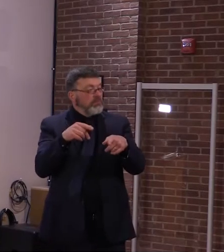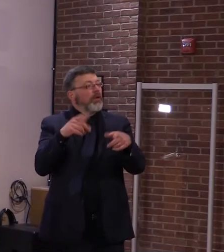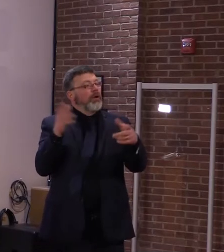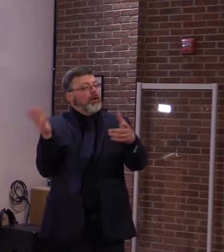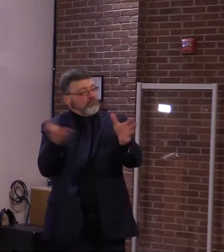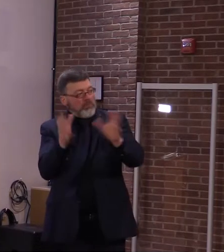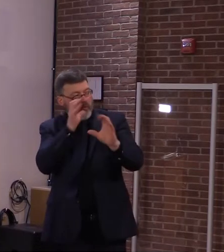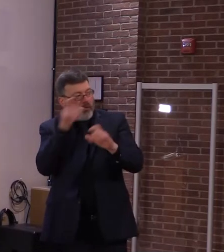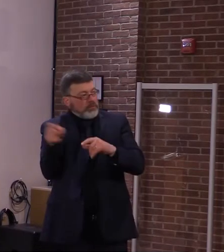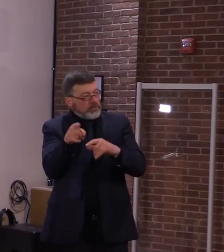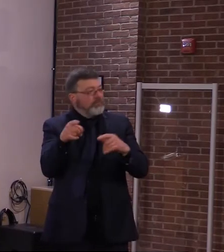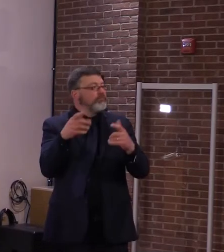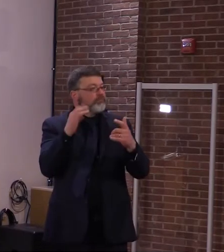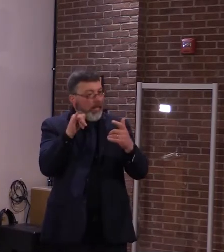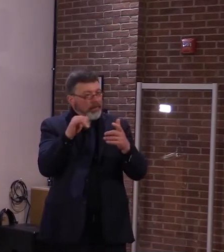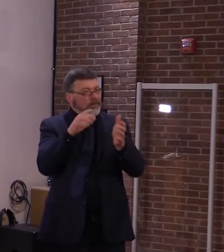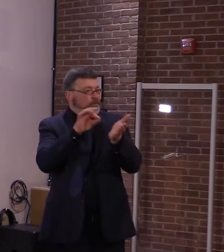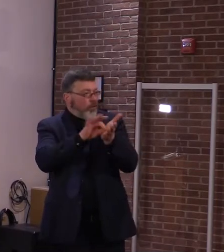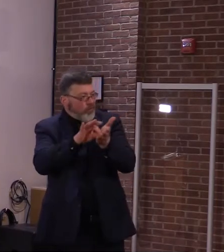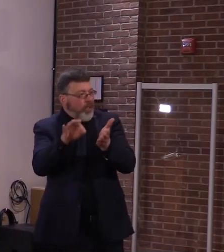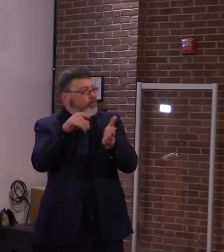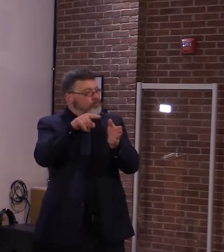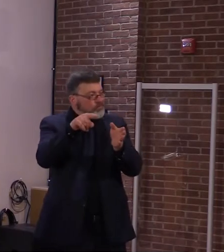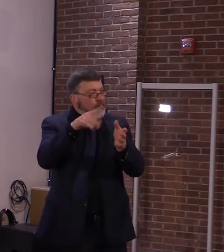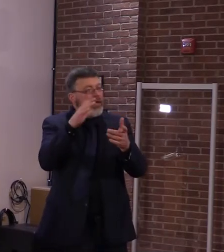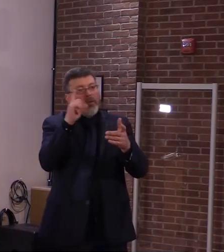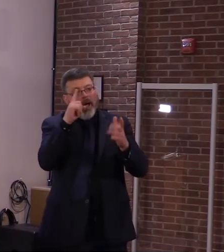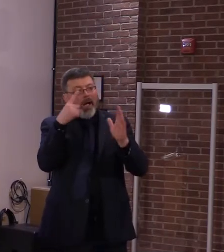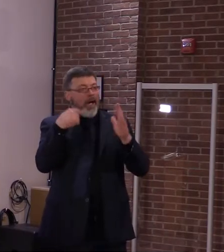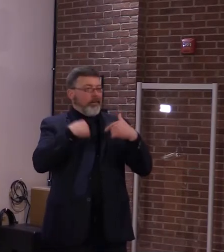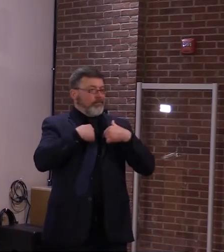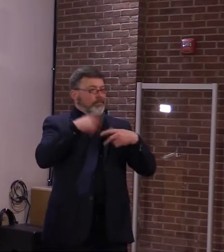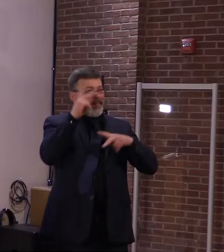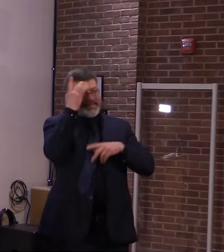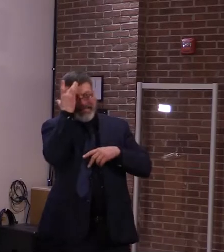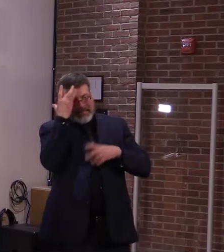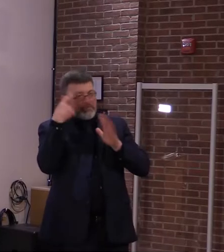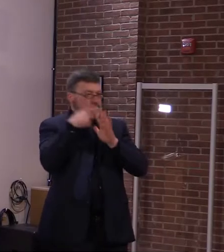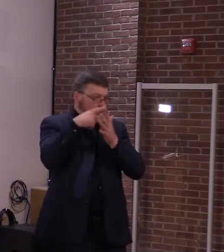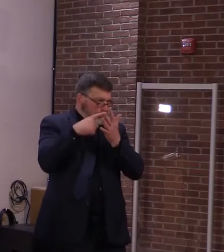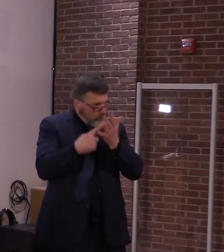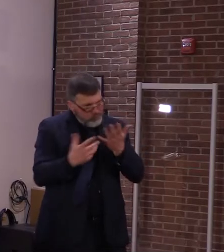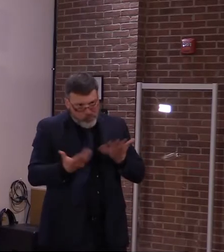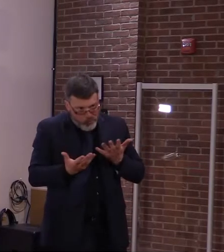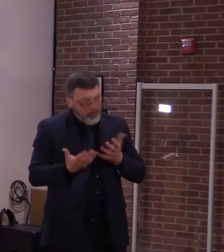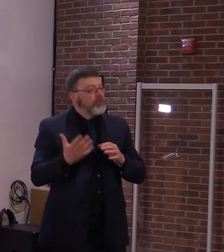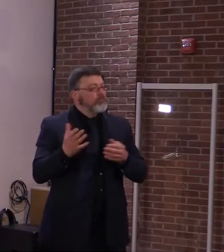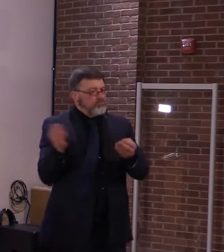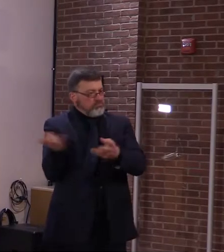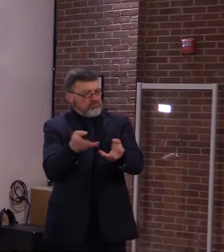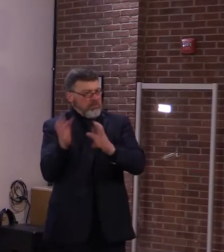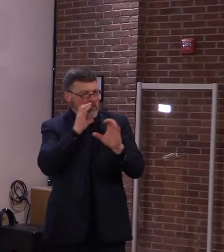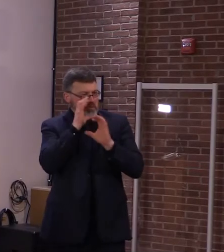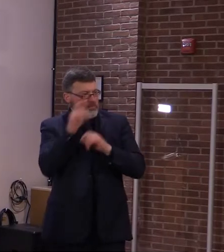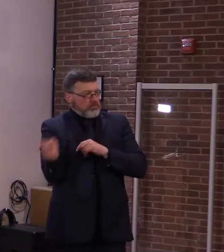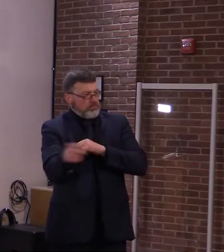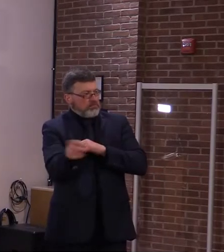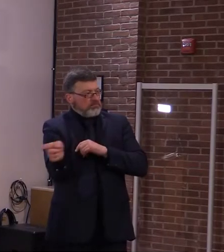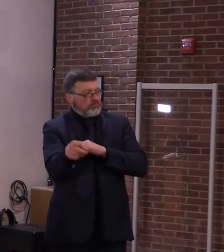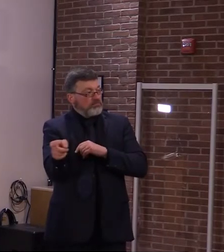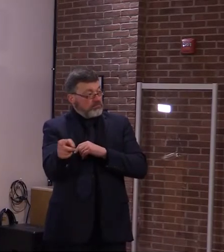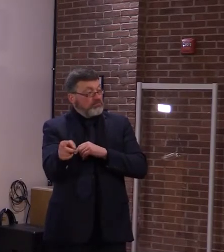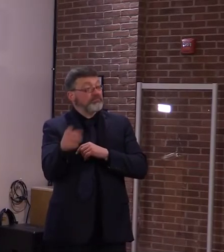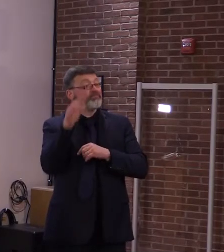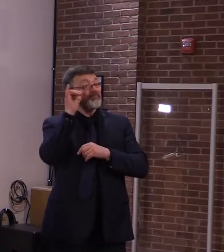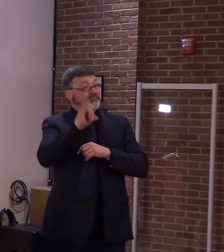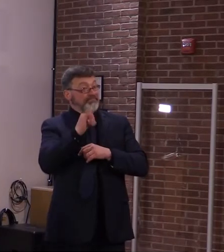they don't lose any of their symptoms and are wondering how to reintegrate back into work and et cetera. So we communicate with them